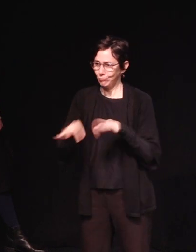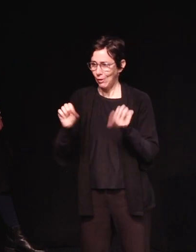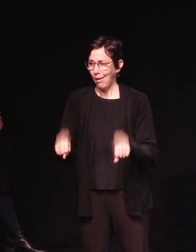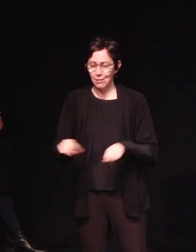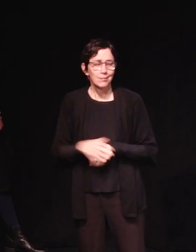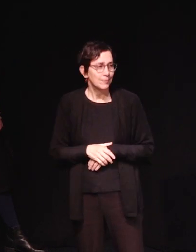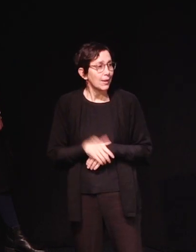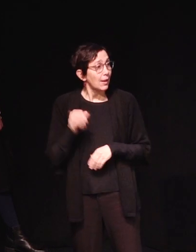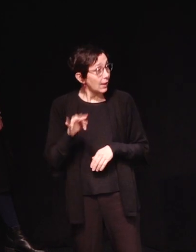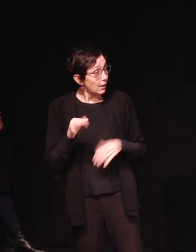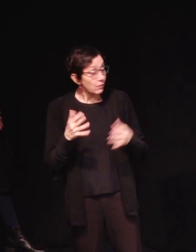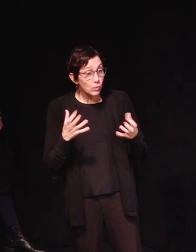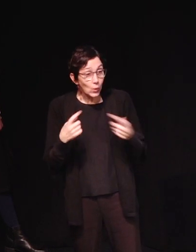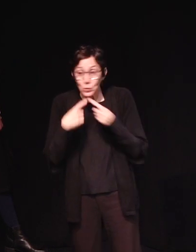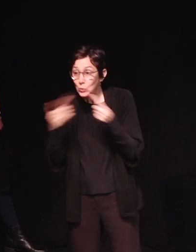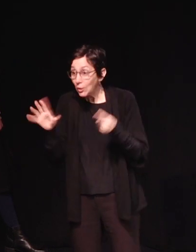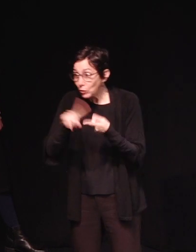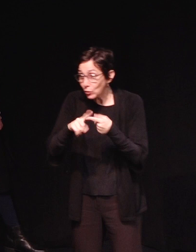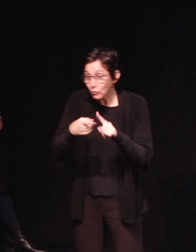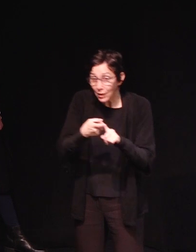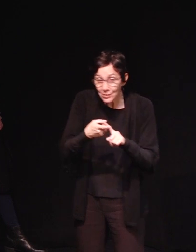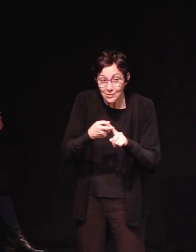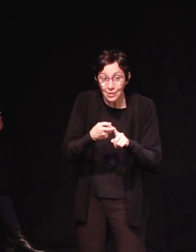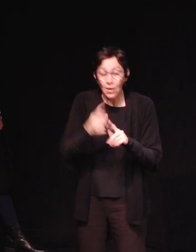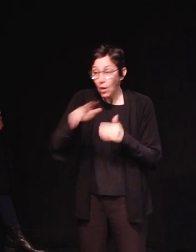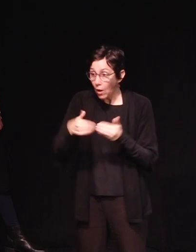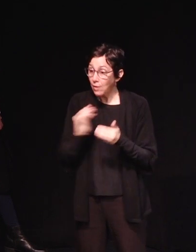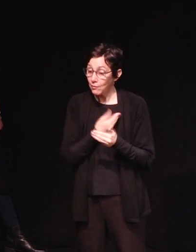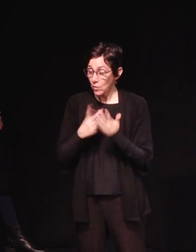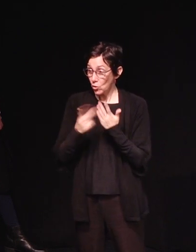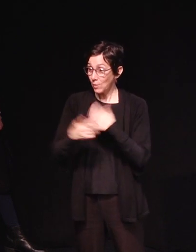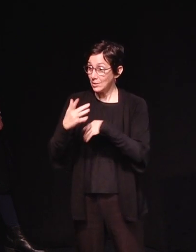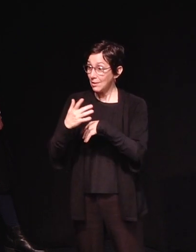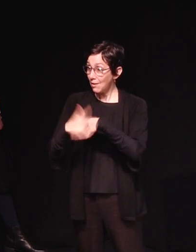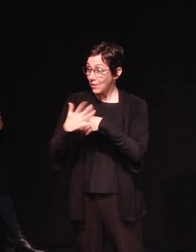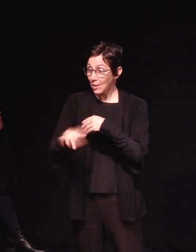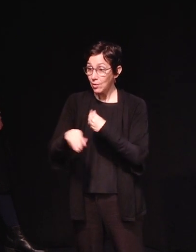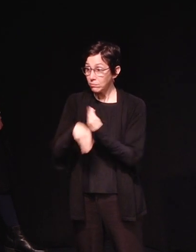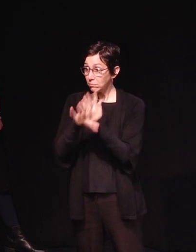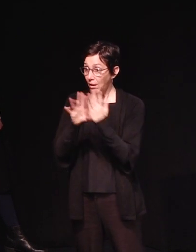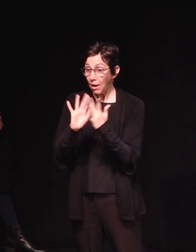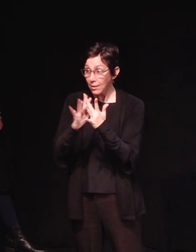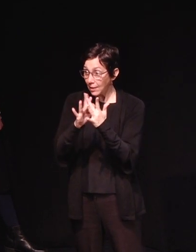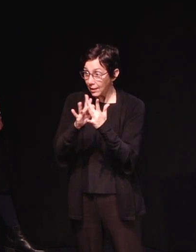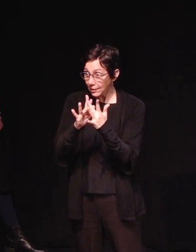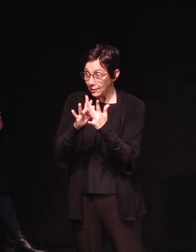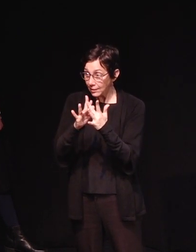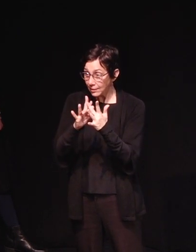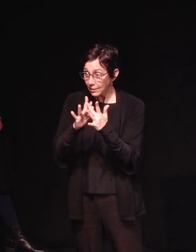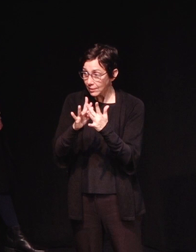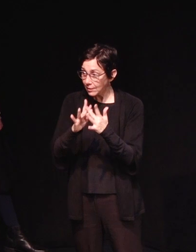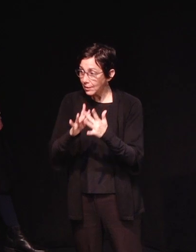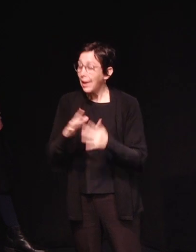And if you want to tell your friends, it's not only all of our programs are available virtually this year, but this film will also be screening at the Museum